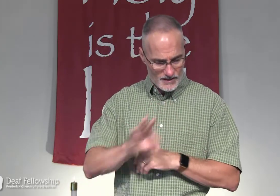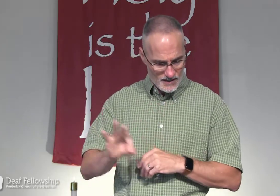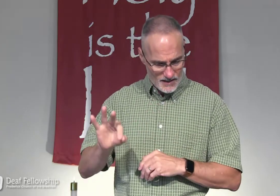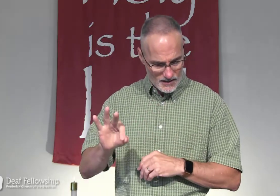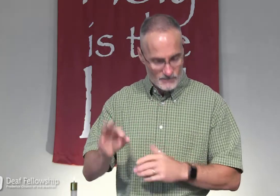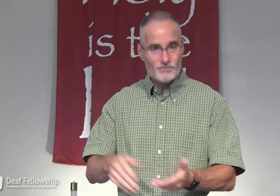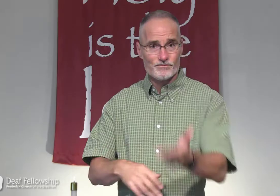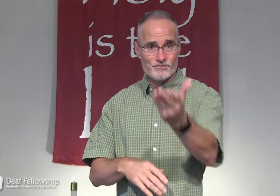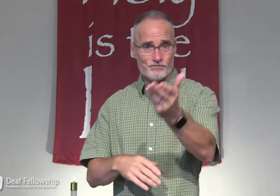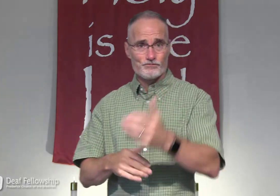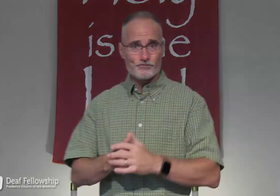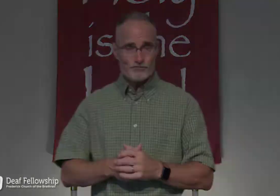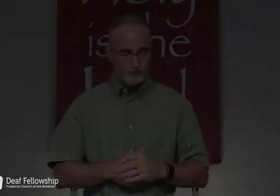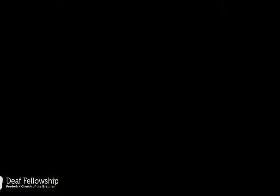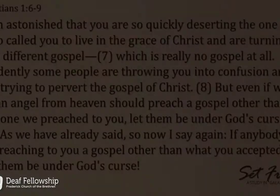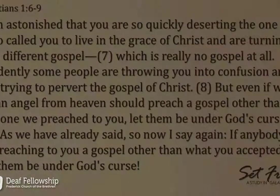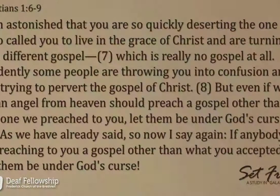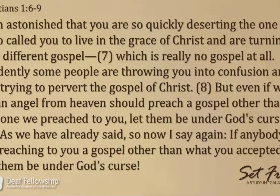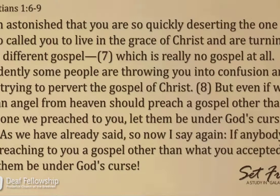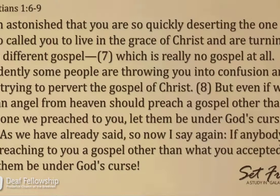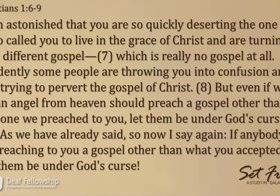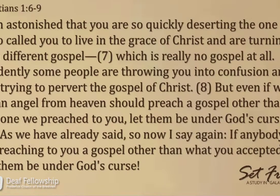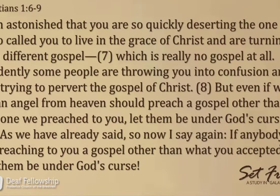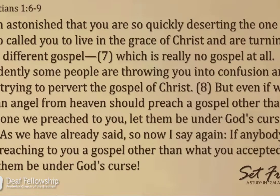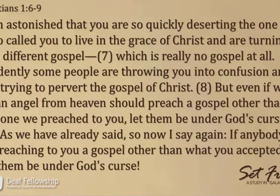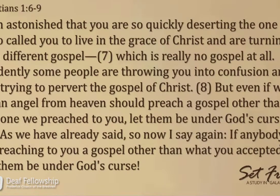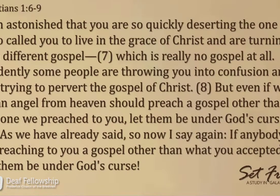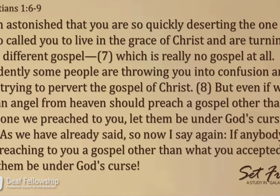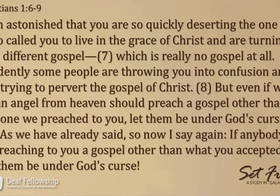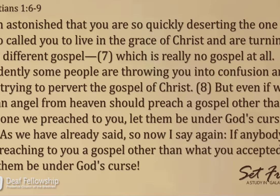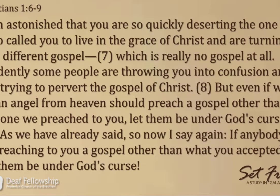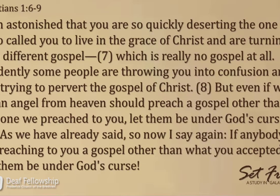So chapter 1, verses 6 through 9.